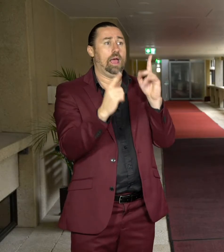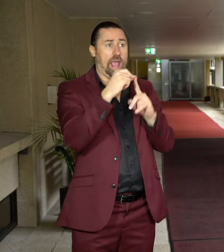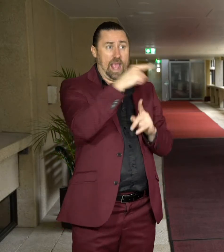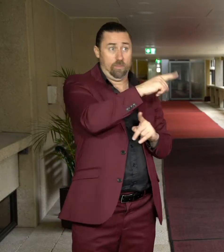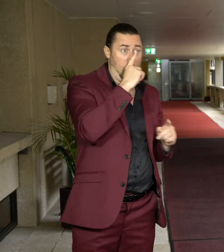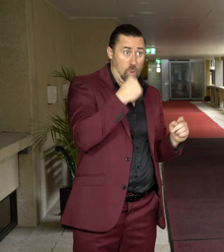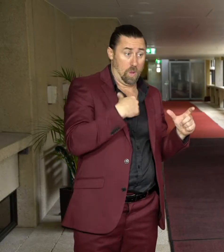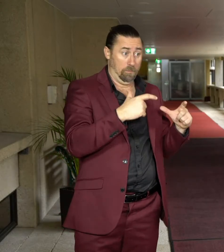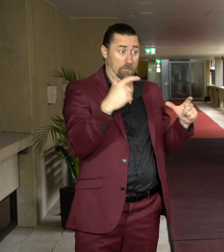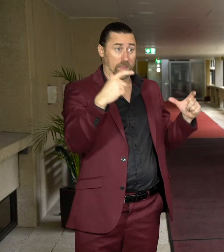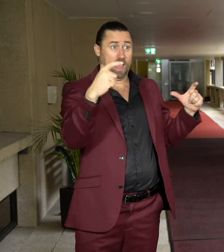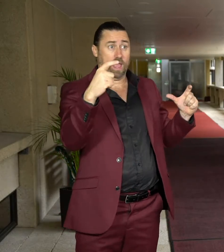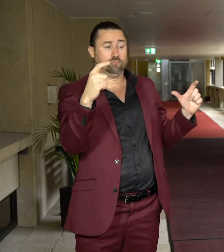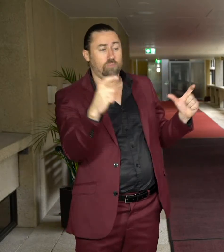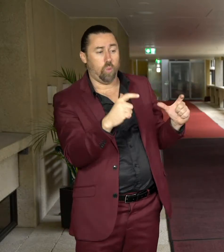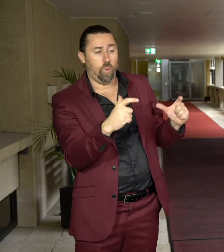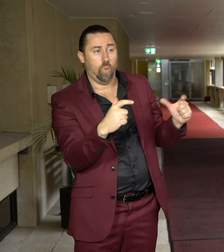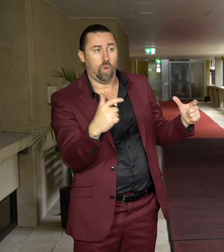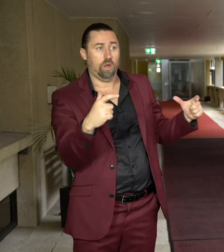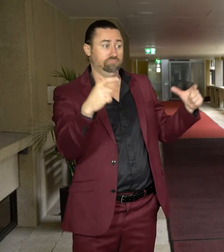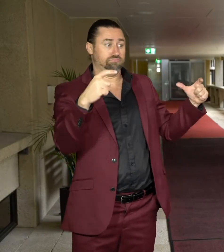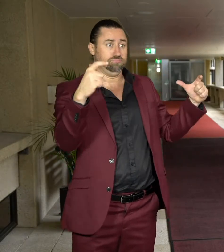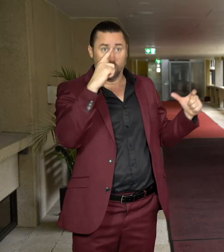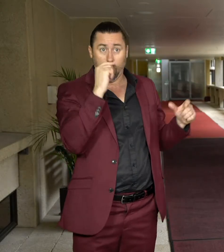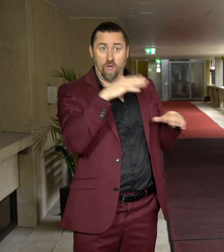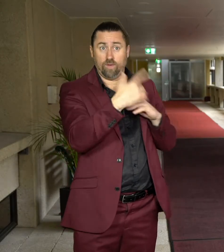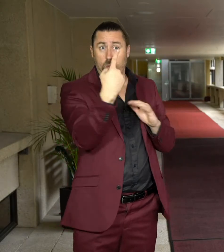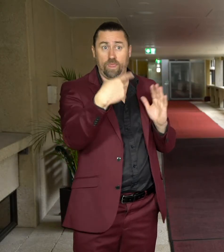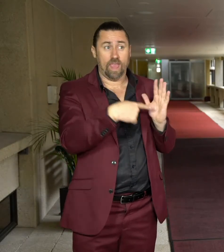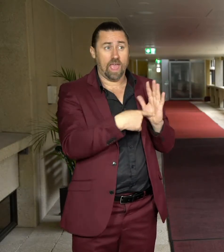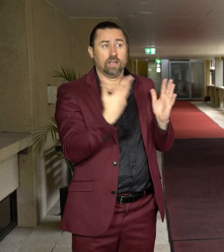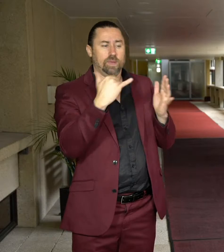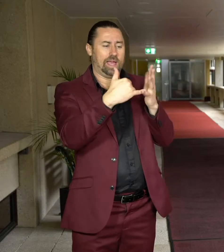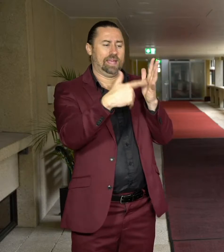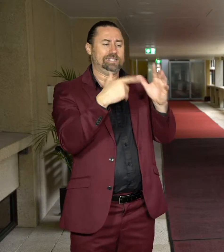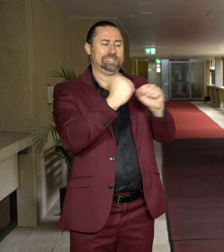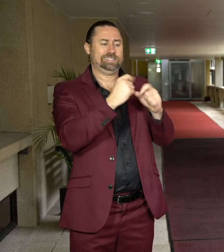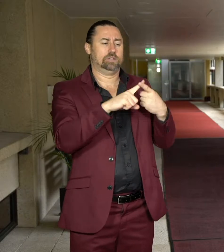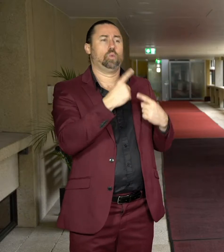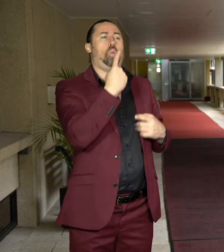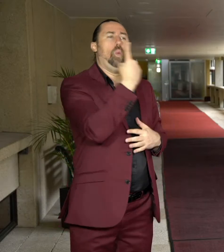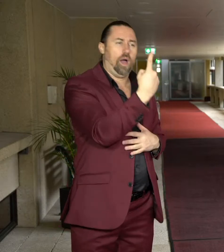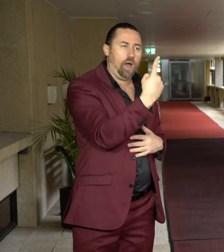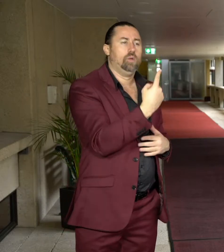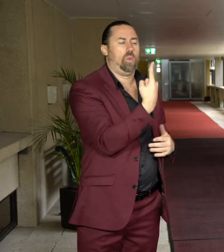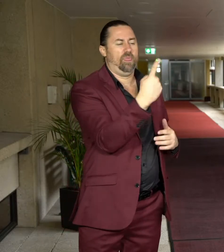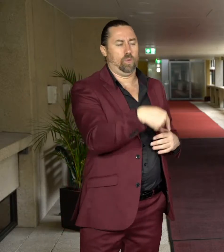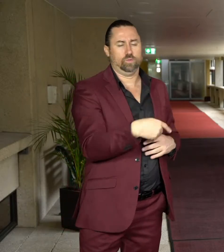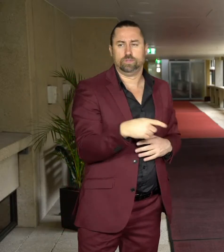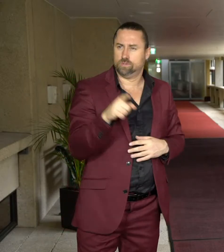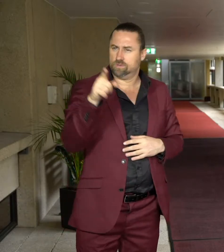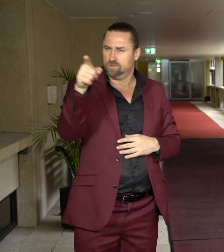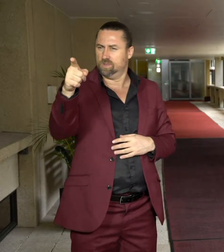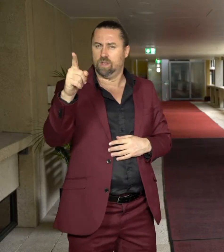have been expanded above that level. But stage 1 proposed, I think, 1,000 beds. How would this be different than